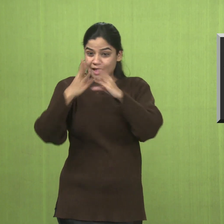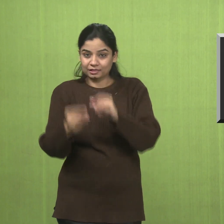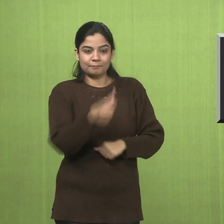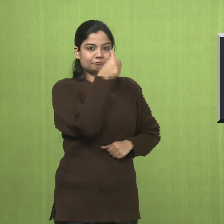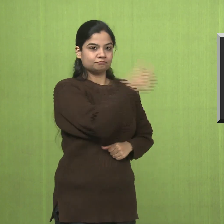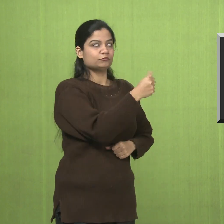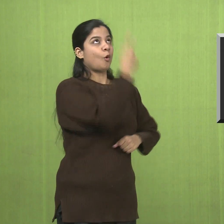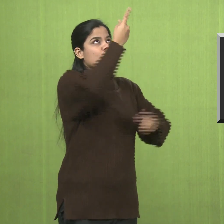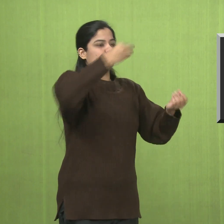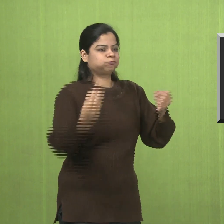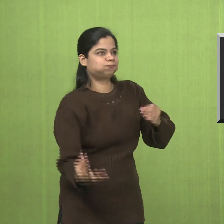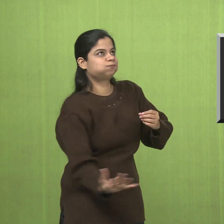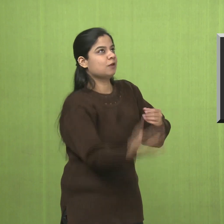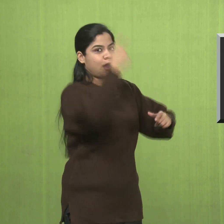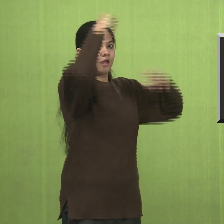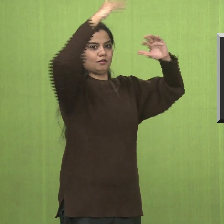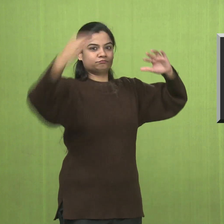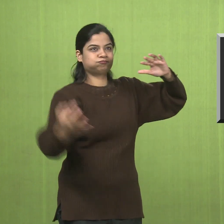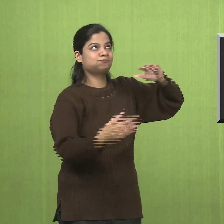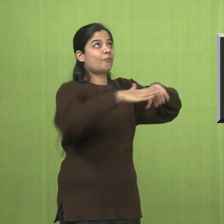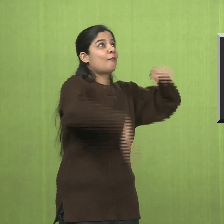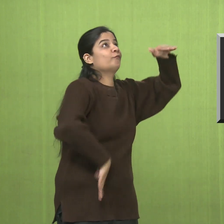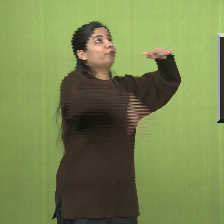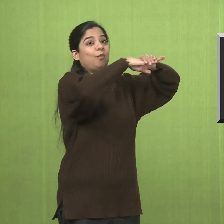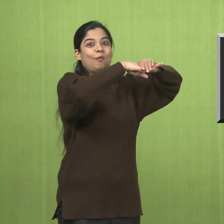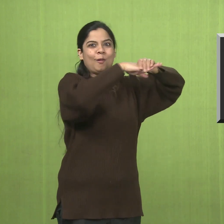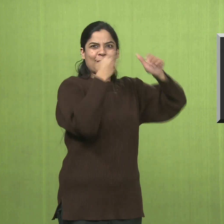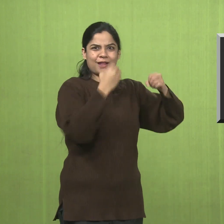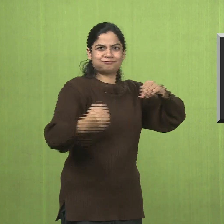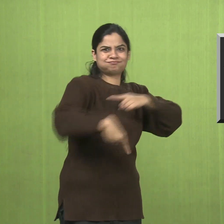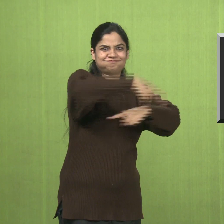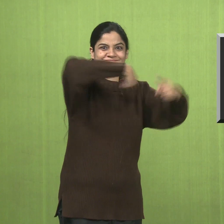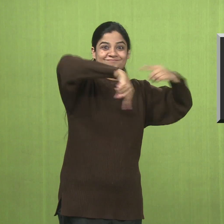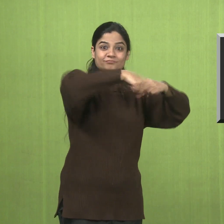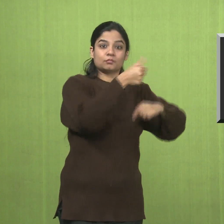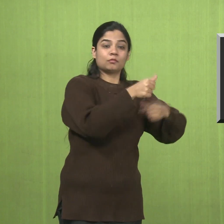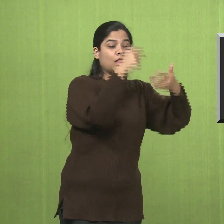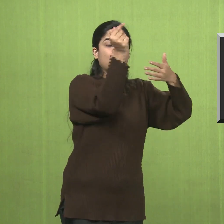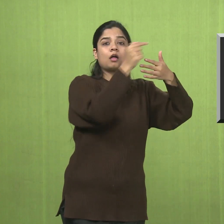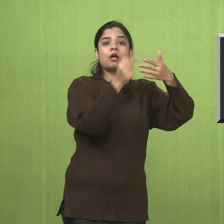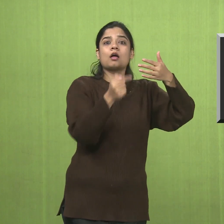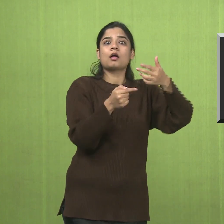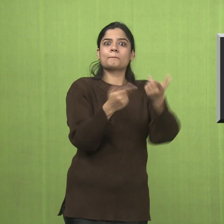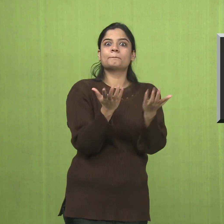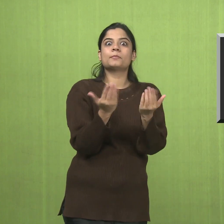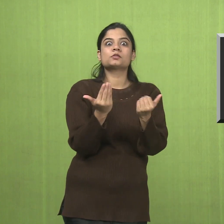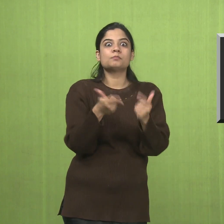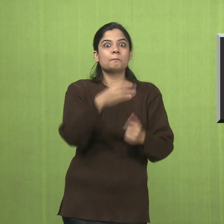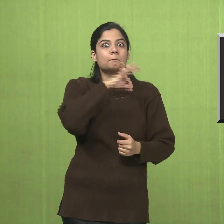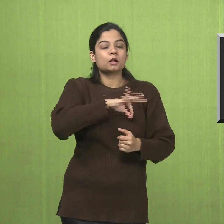different water pumps, like you use a motor, right? So it can also produce horsepower motors. So there are a lot of benefits of